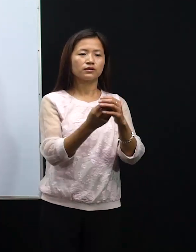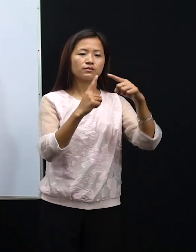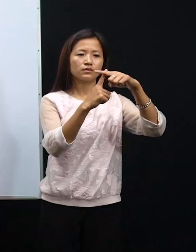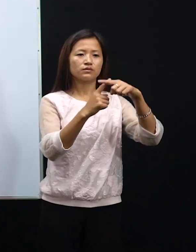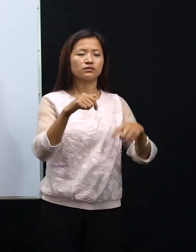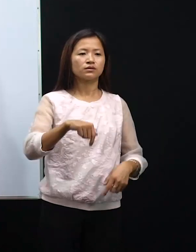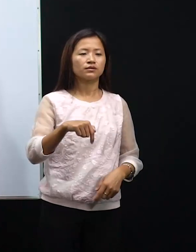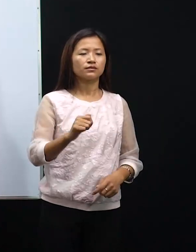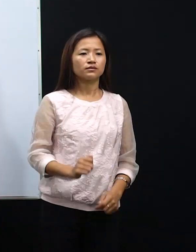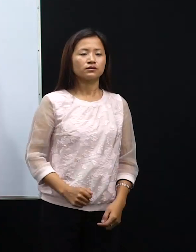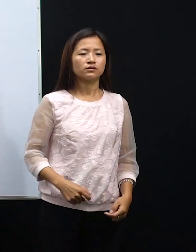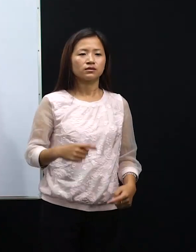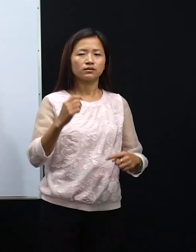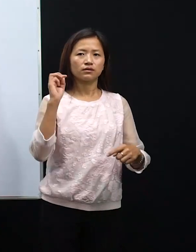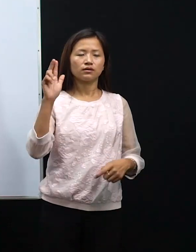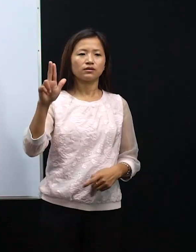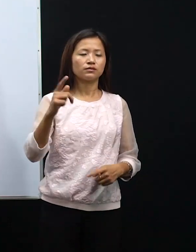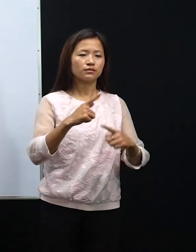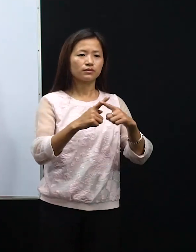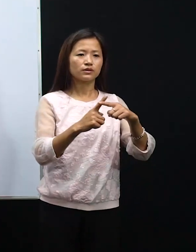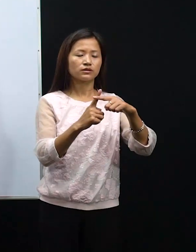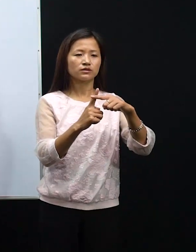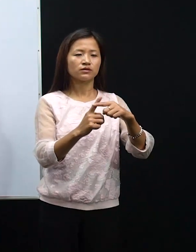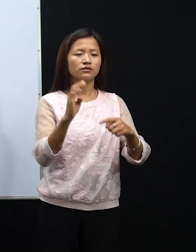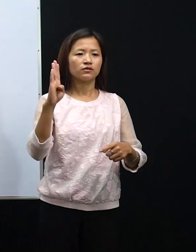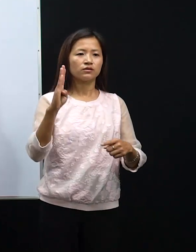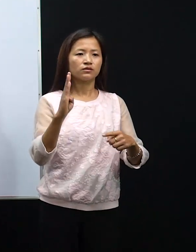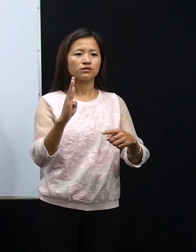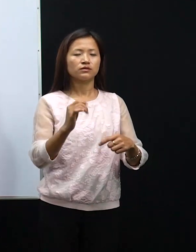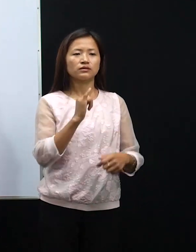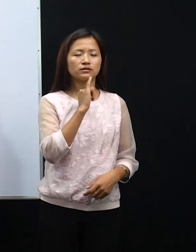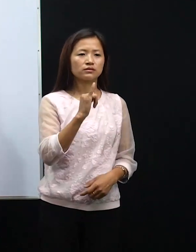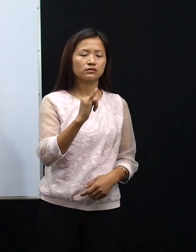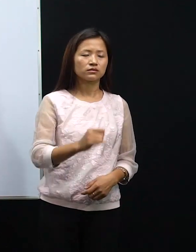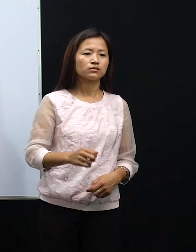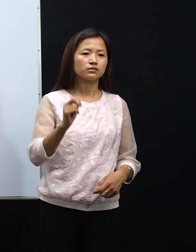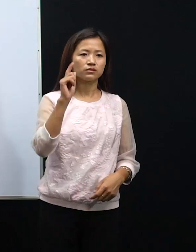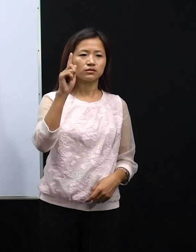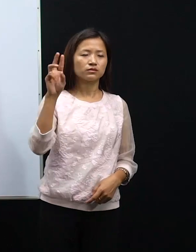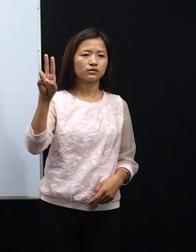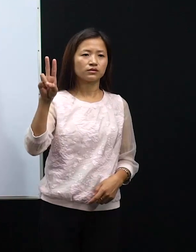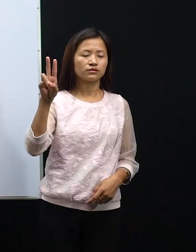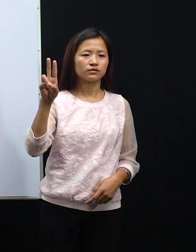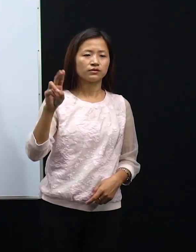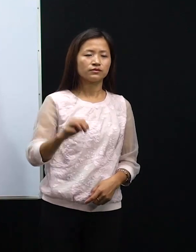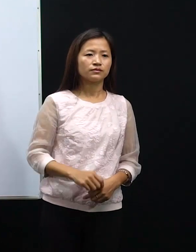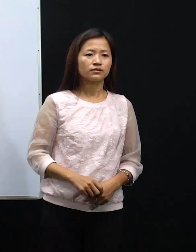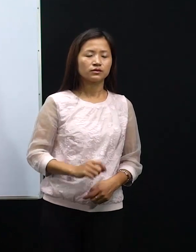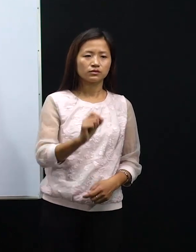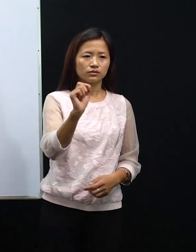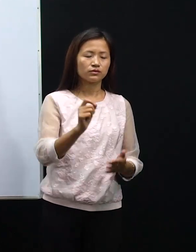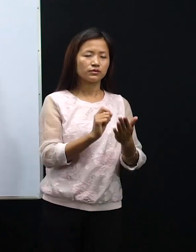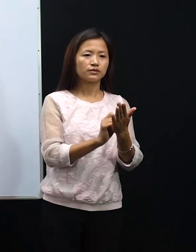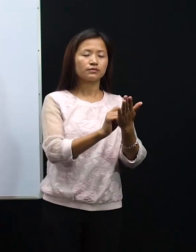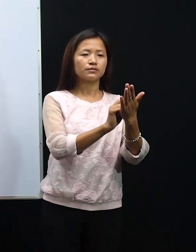you will add them. 8 plus 4 is 12. Y square will remain as it is. And since both of them are plus, you will write